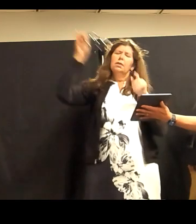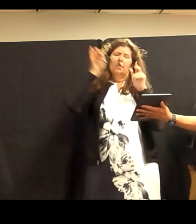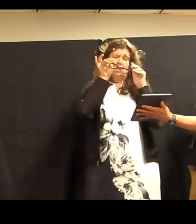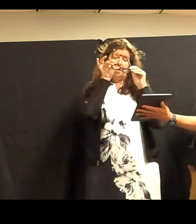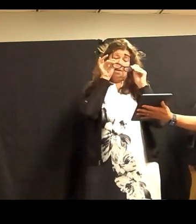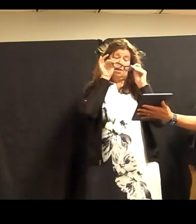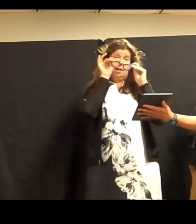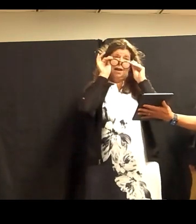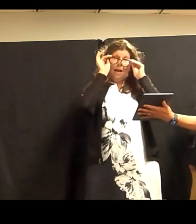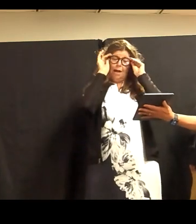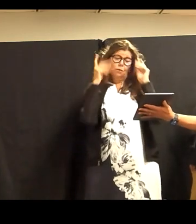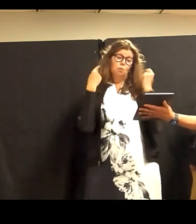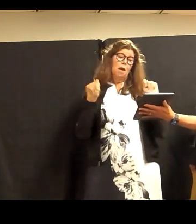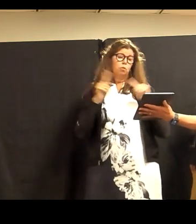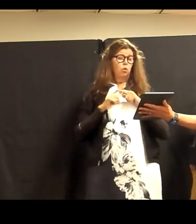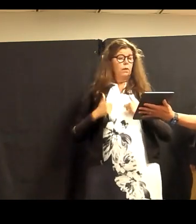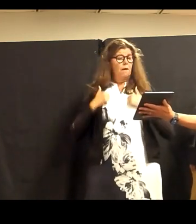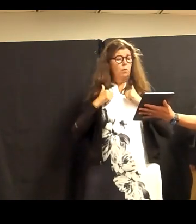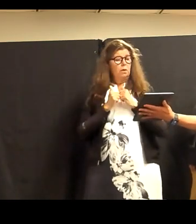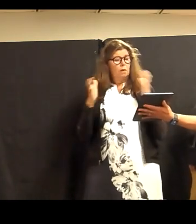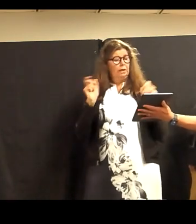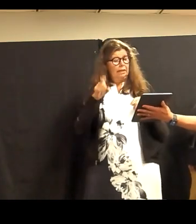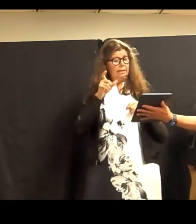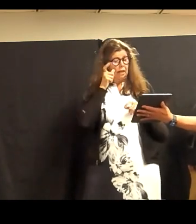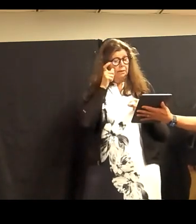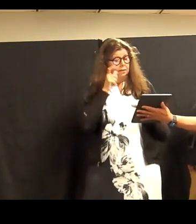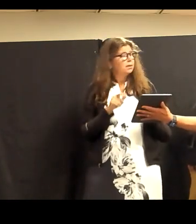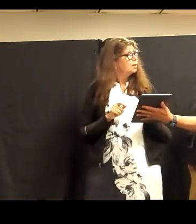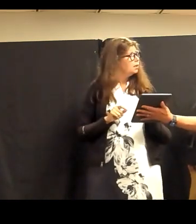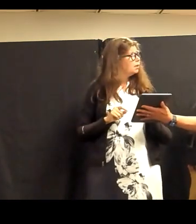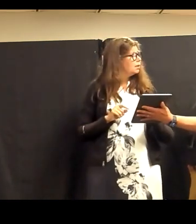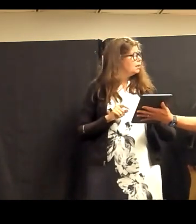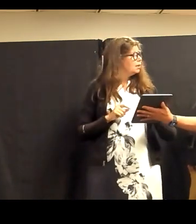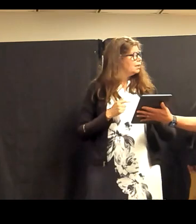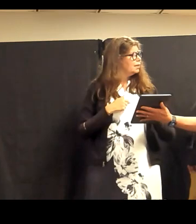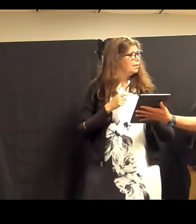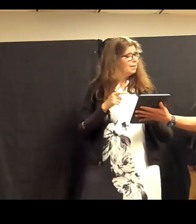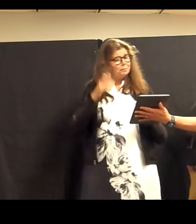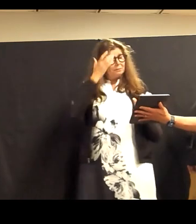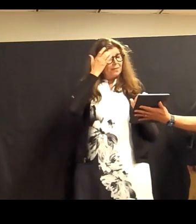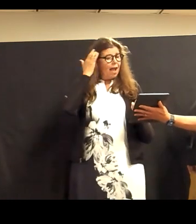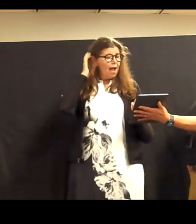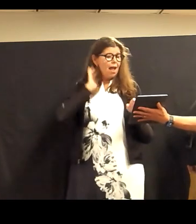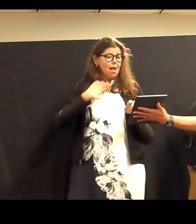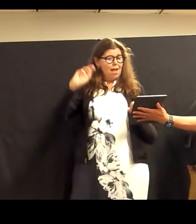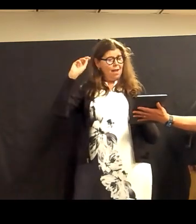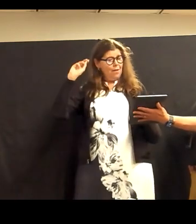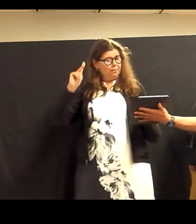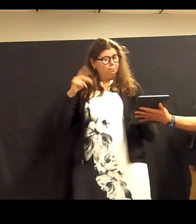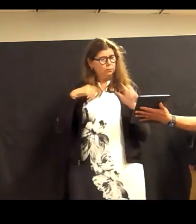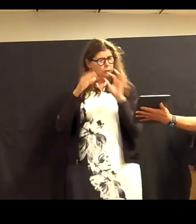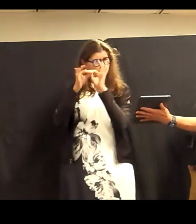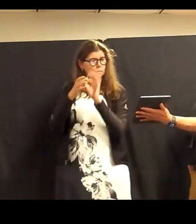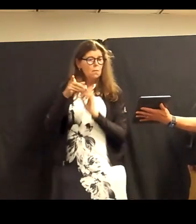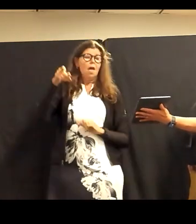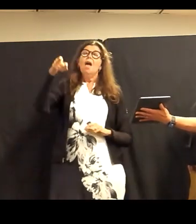Oh, I need to use my glasses. Give me just a moment. Can't survive without these.